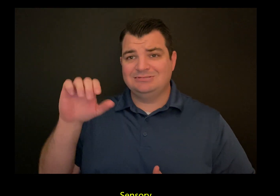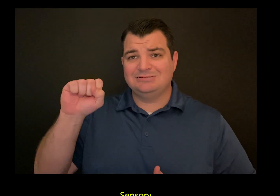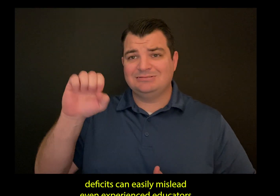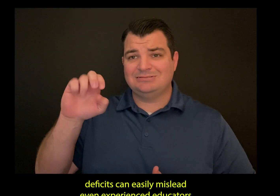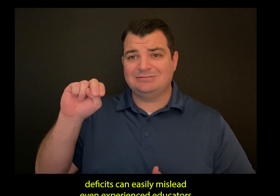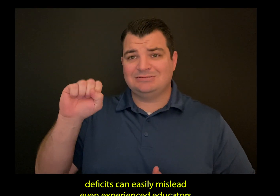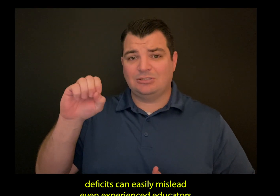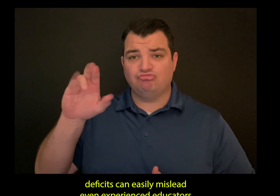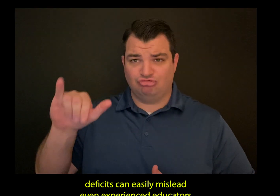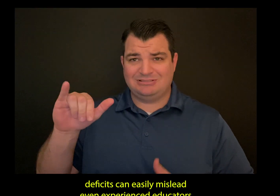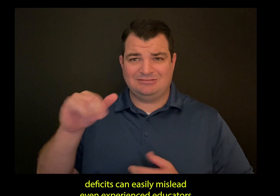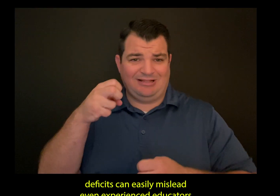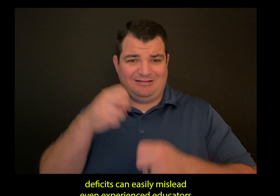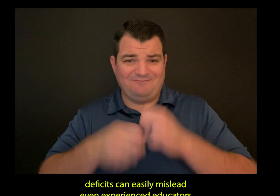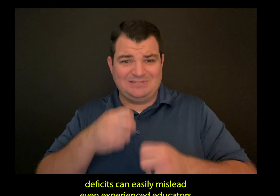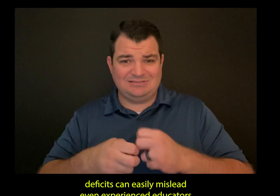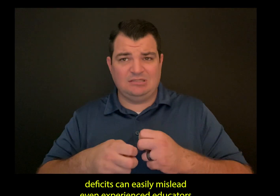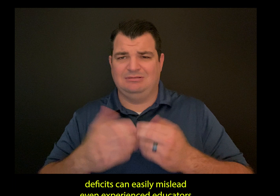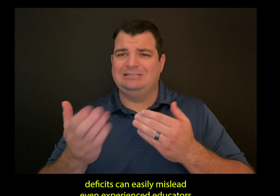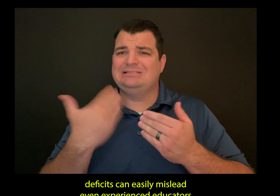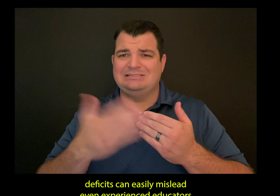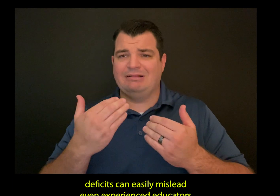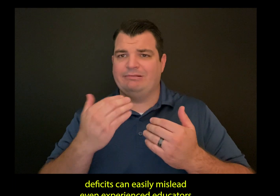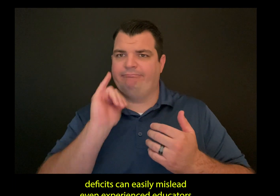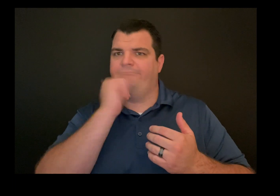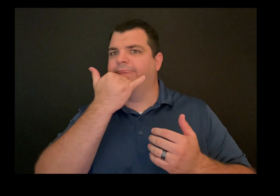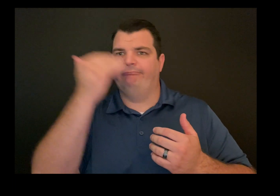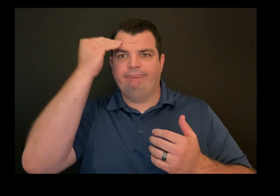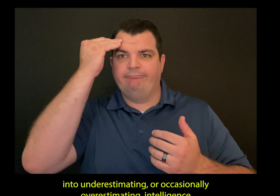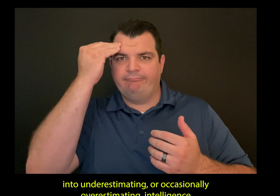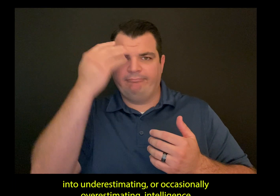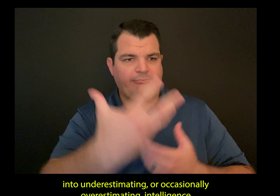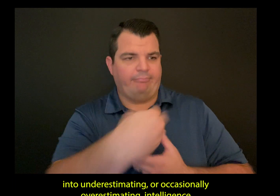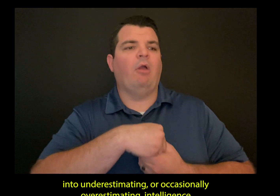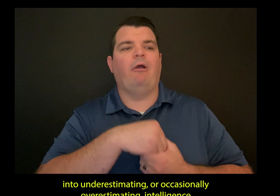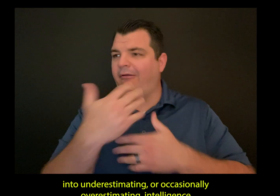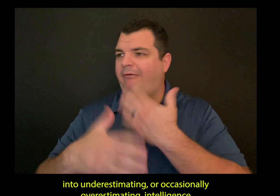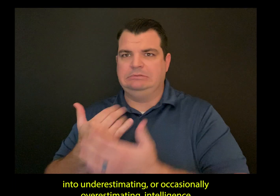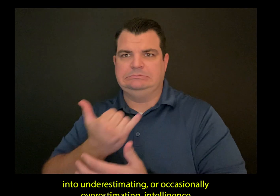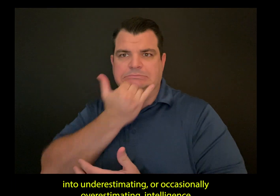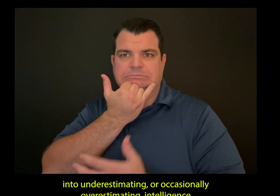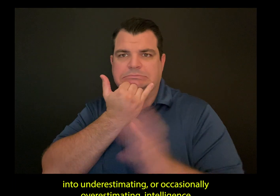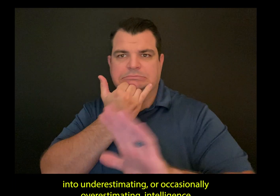Sensory deficits can easily mislead even experienced educators into underestimating or